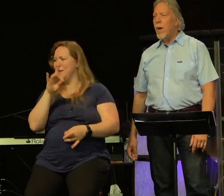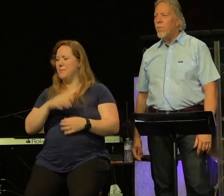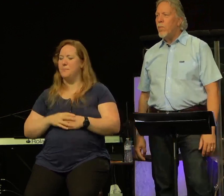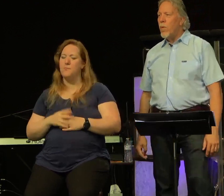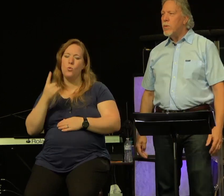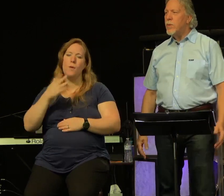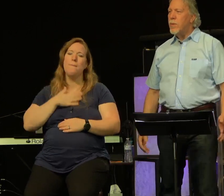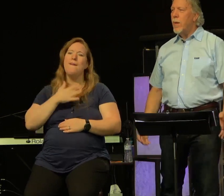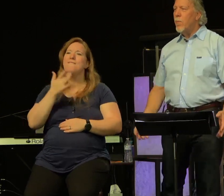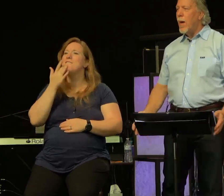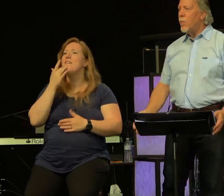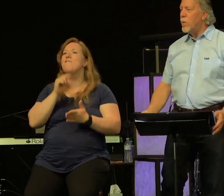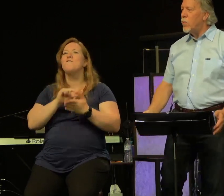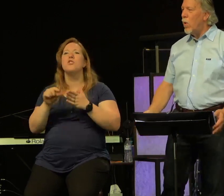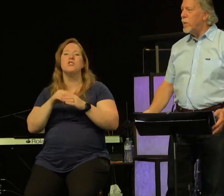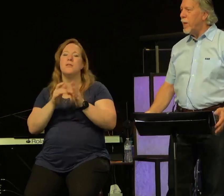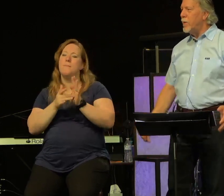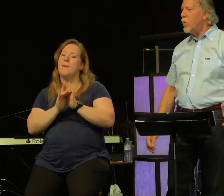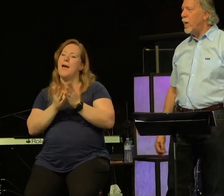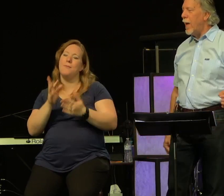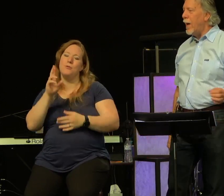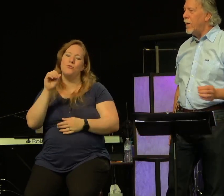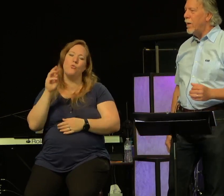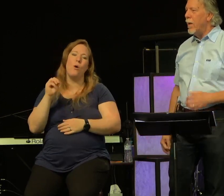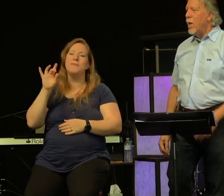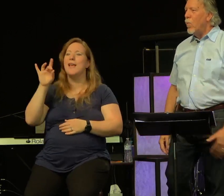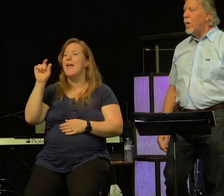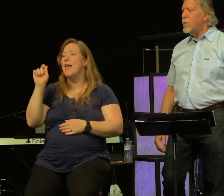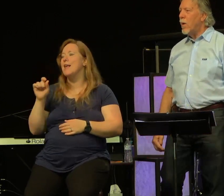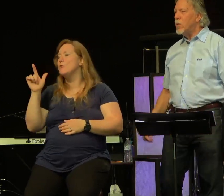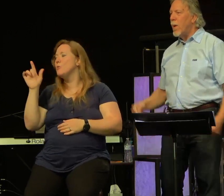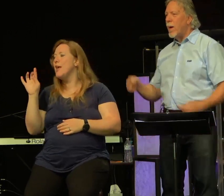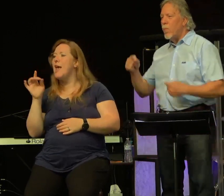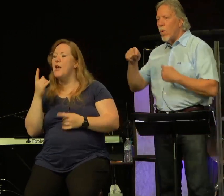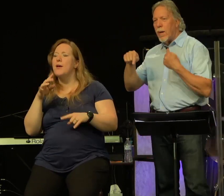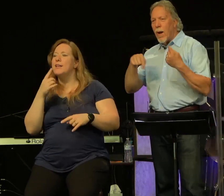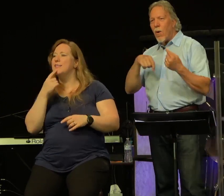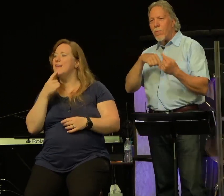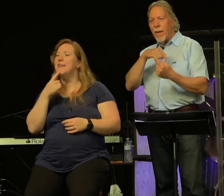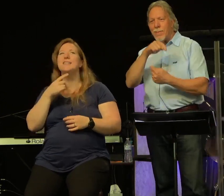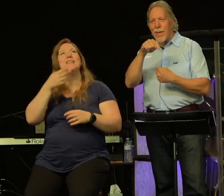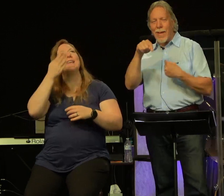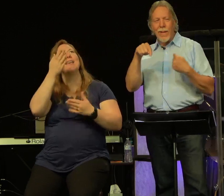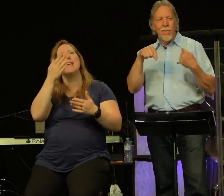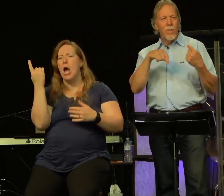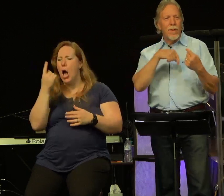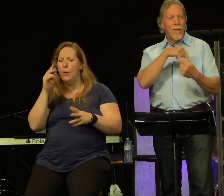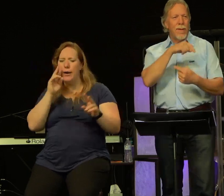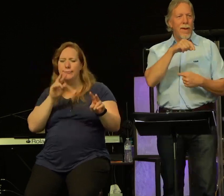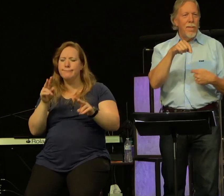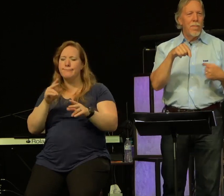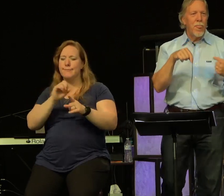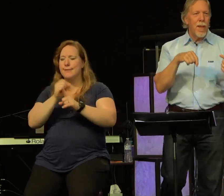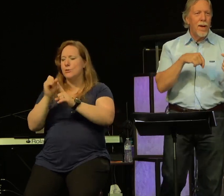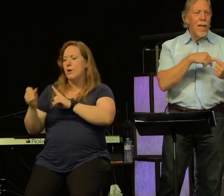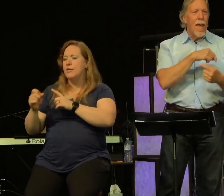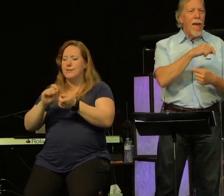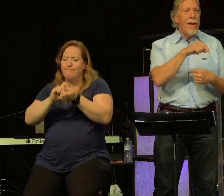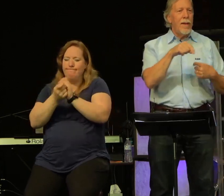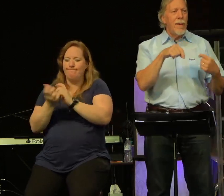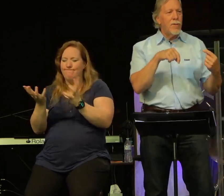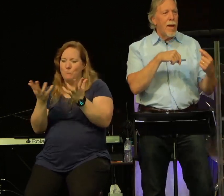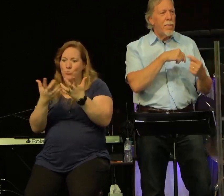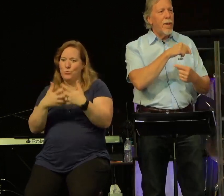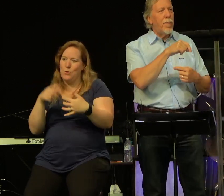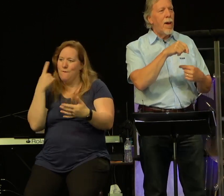my favorite verses in the Bible was Romans 8:28. Where it talks about Him working all things together for good. And